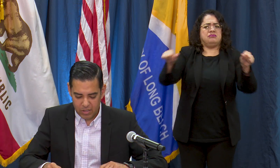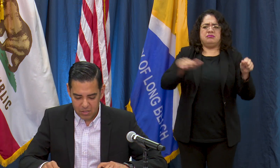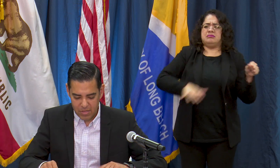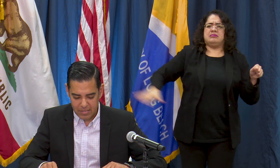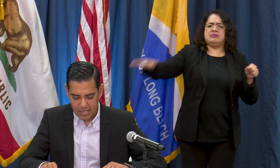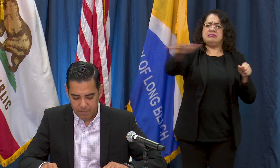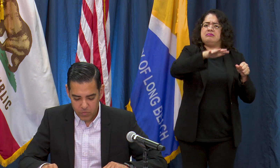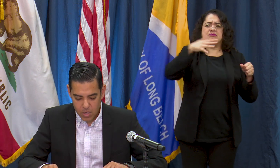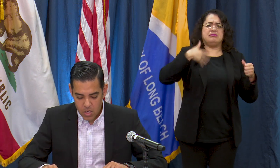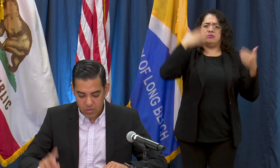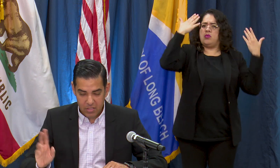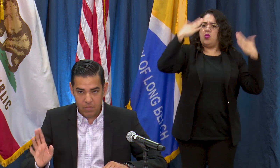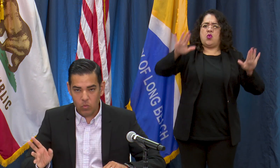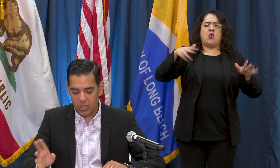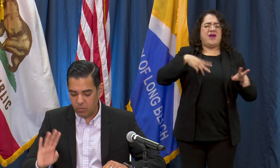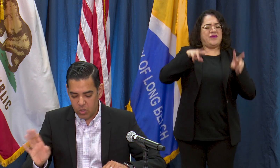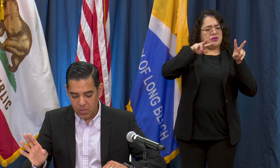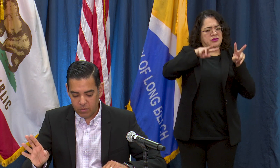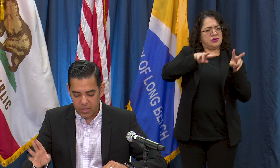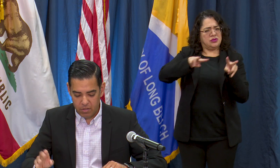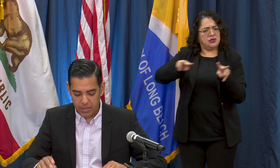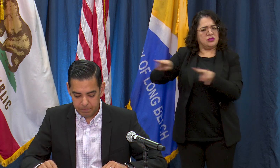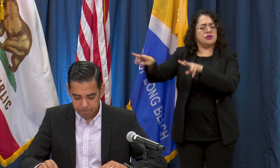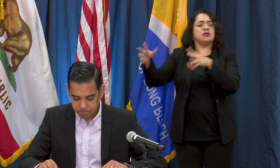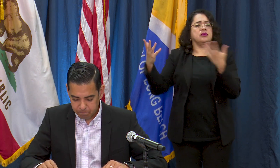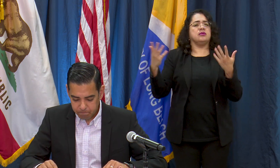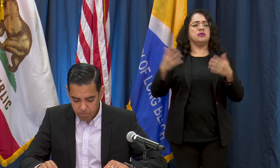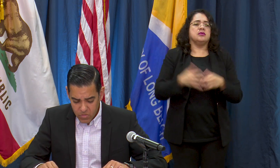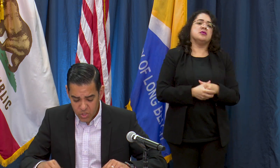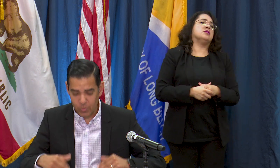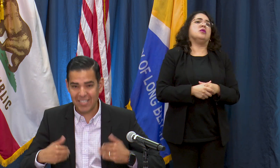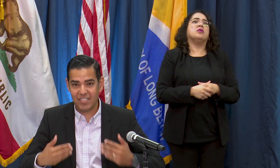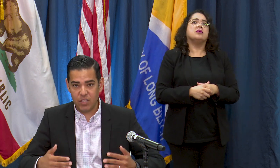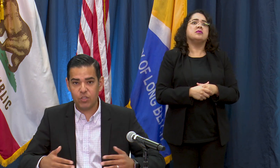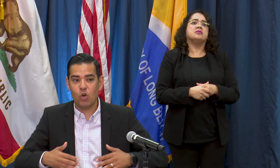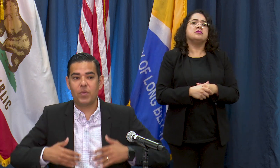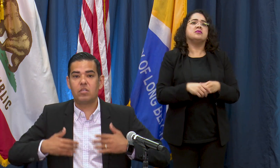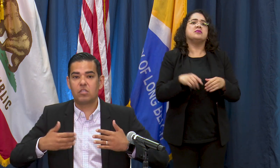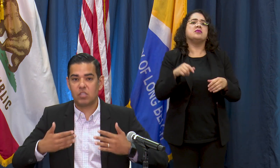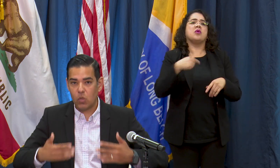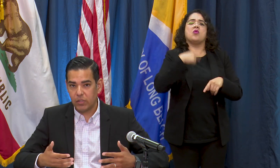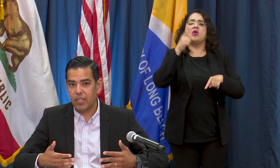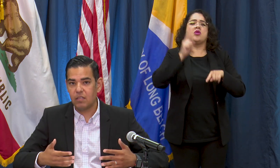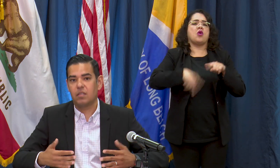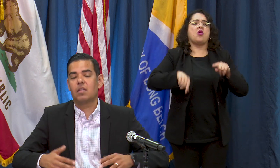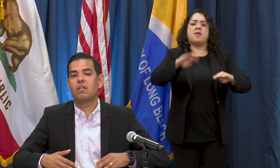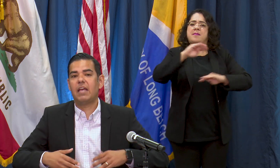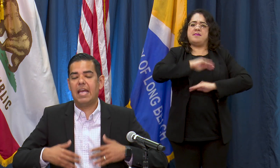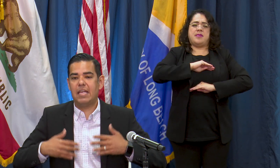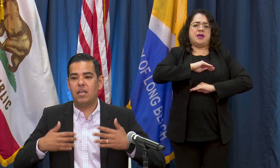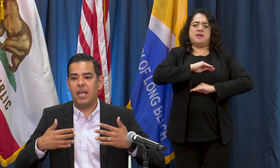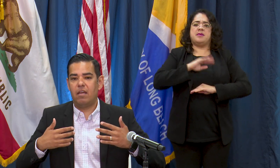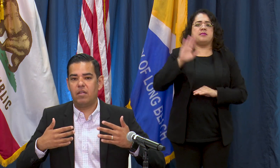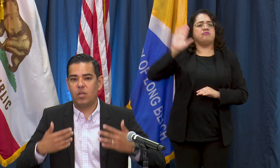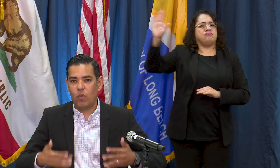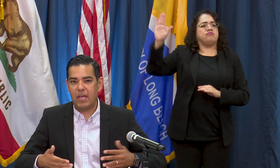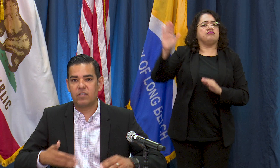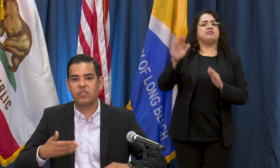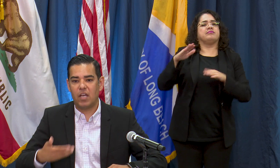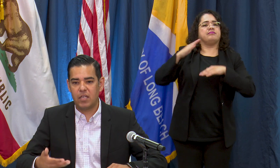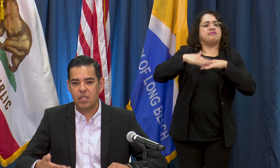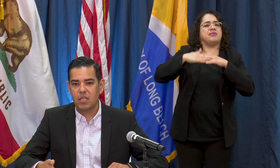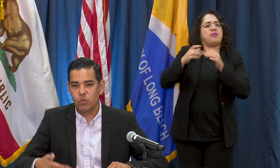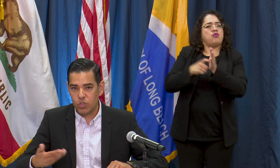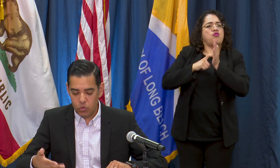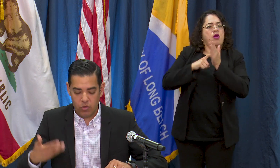look at some of that data. So that's number one. So we don't meet the criteria. And so we continue to open slowly and in a way